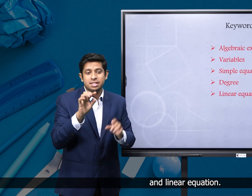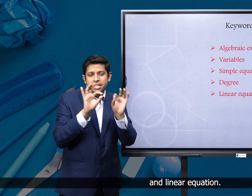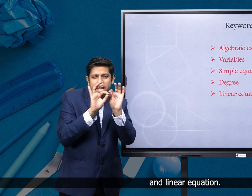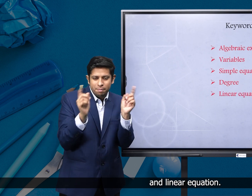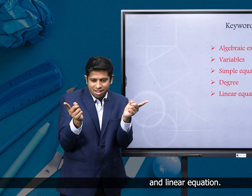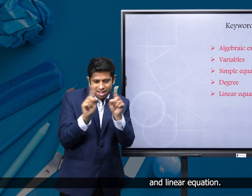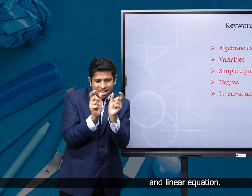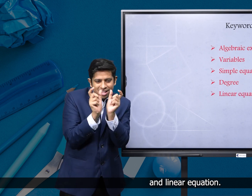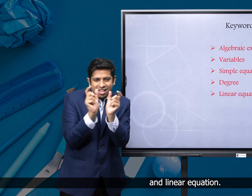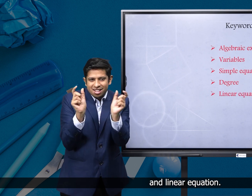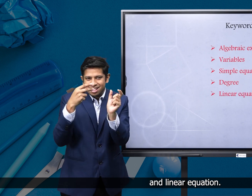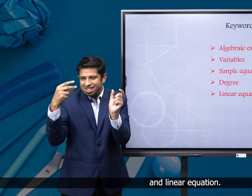and linear equation.